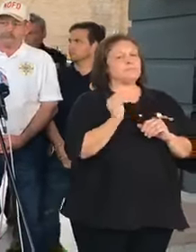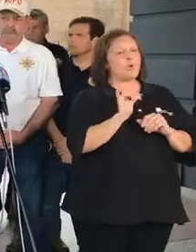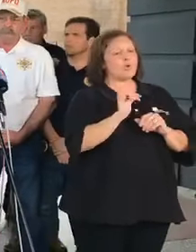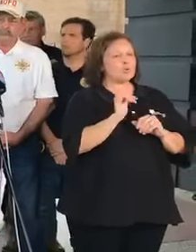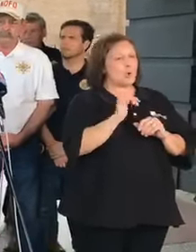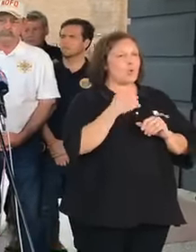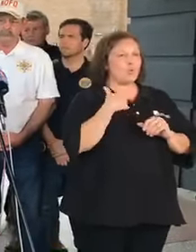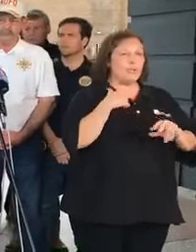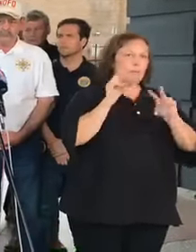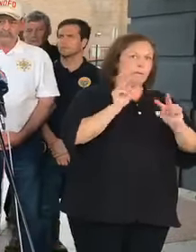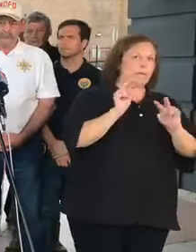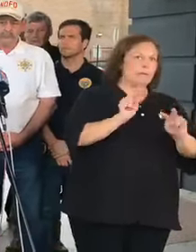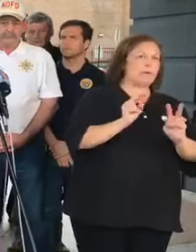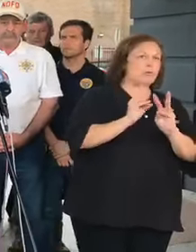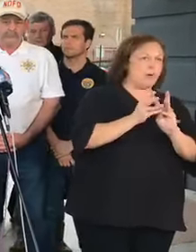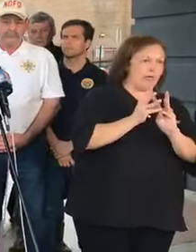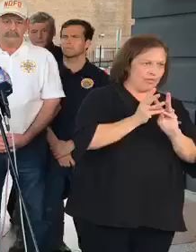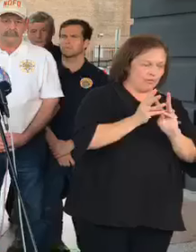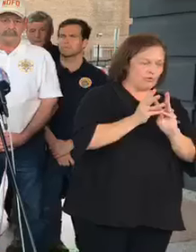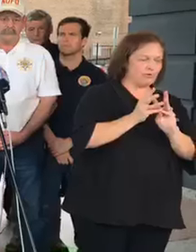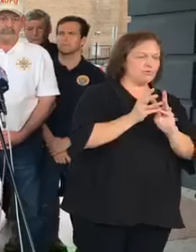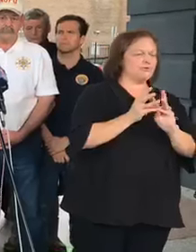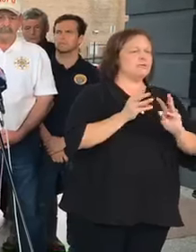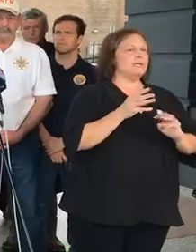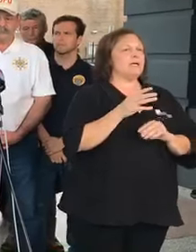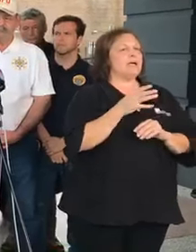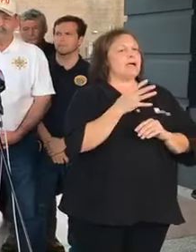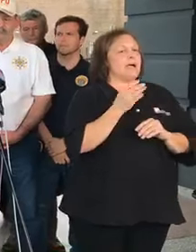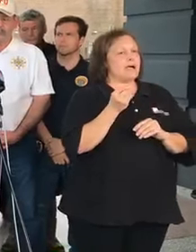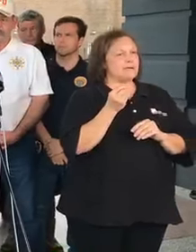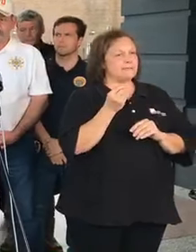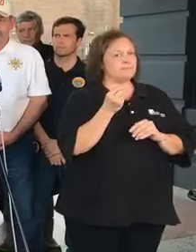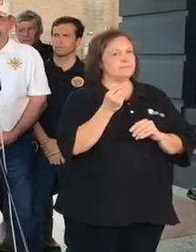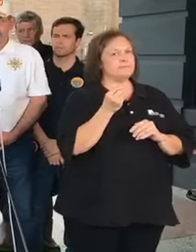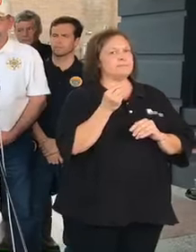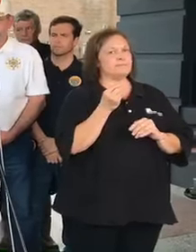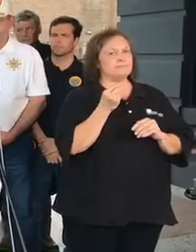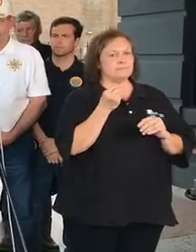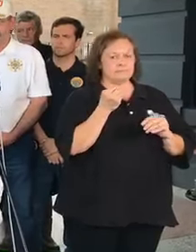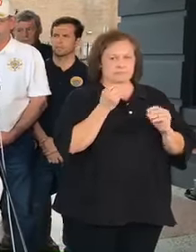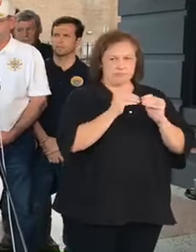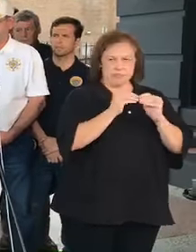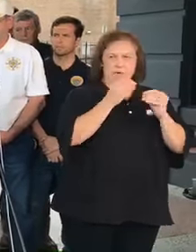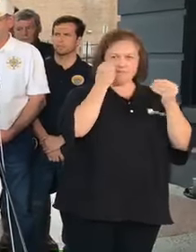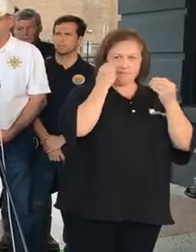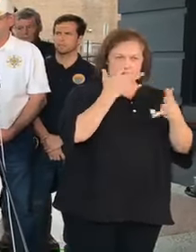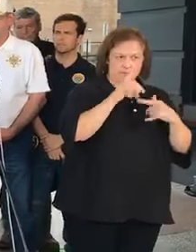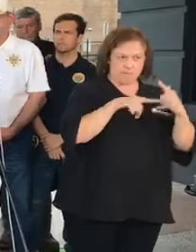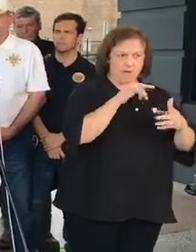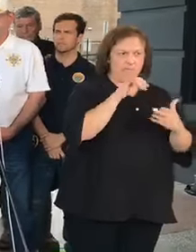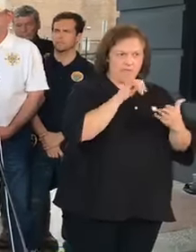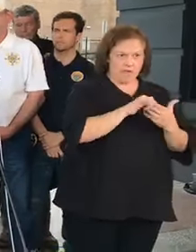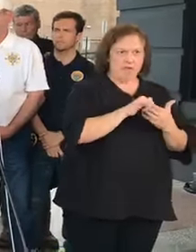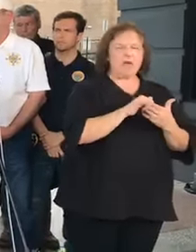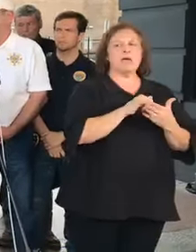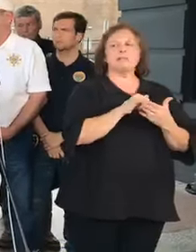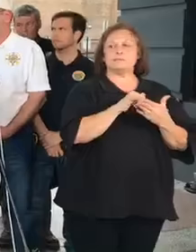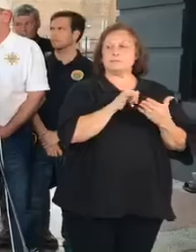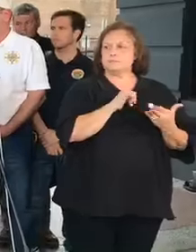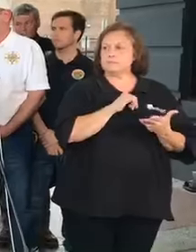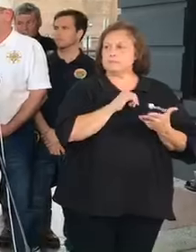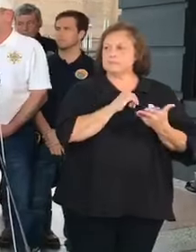monitoring the weather as we reported earlier this morning, and we do have updates as relates to that, which are precautions that we're